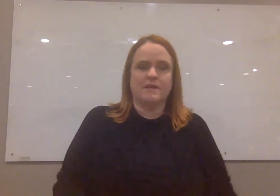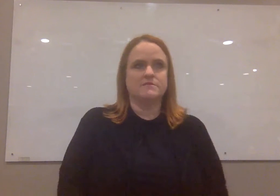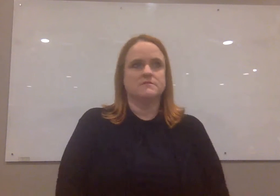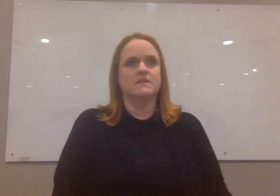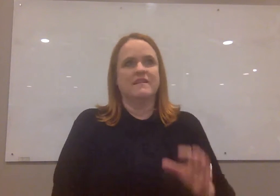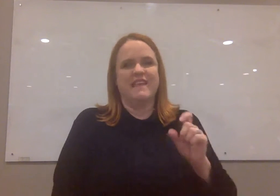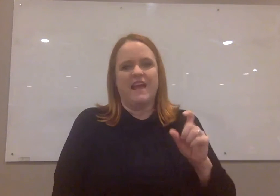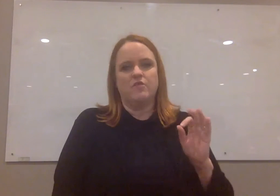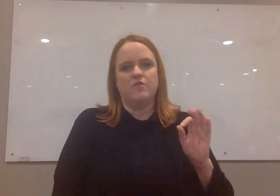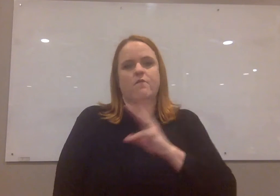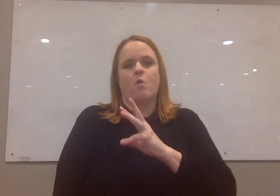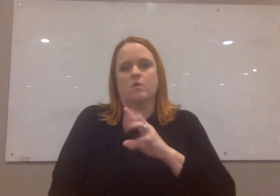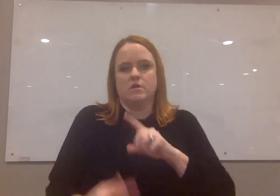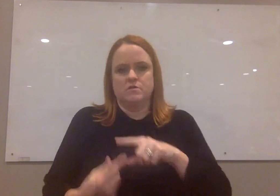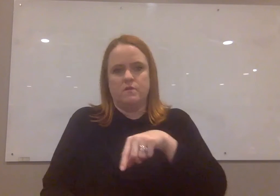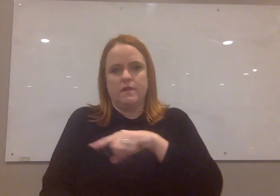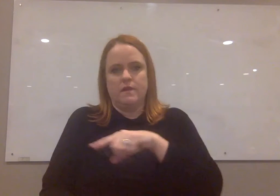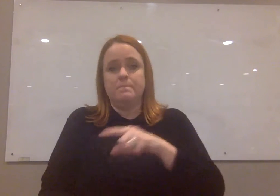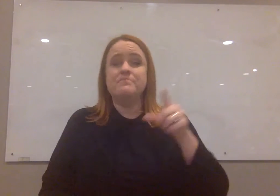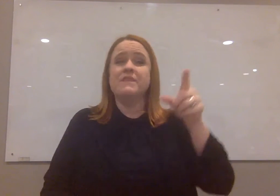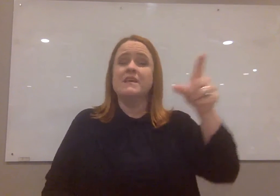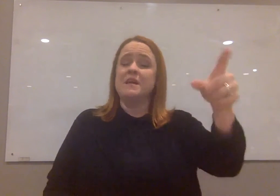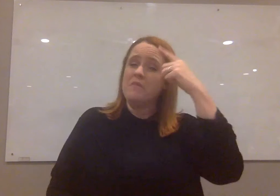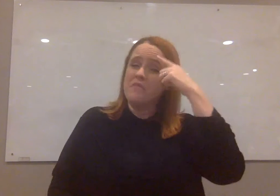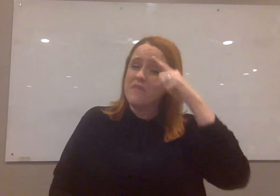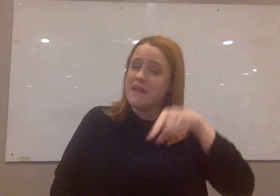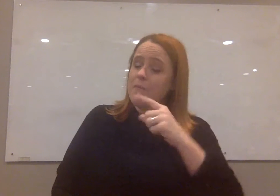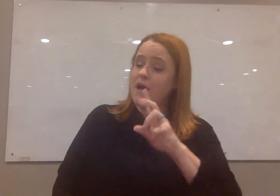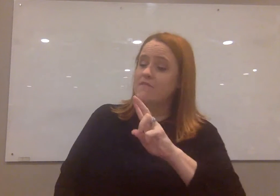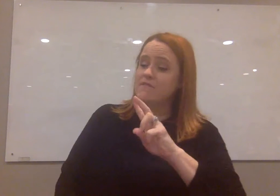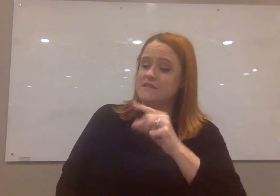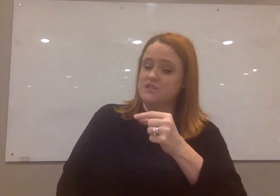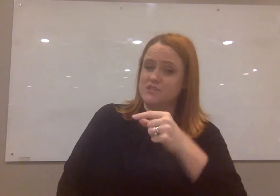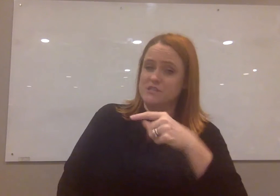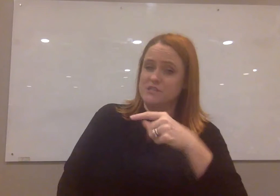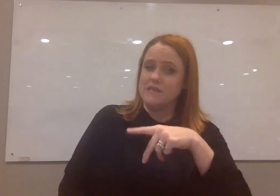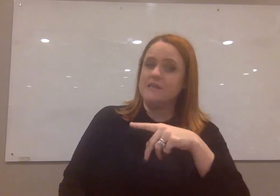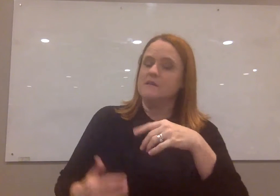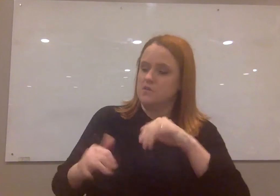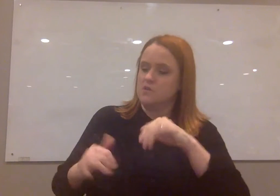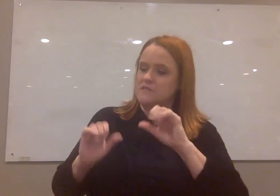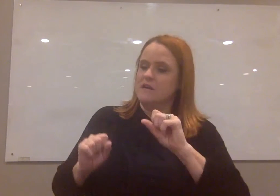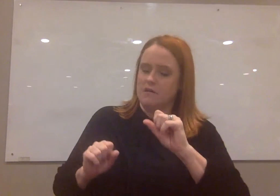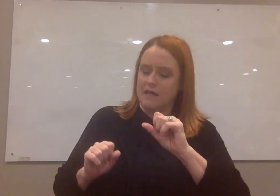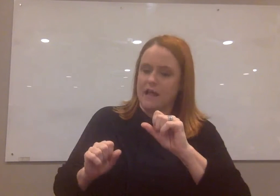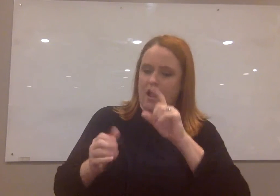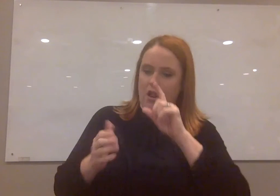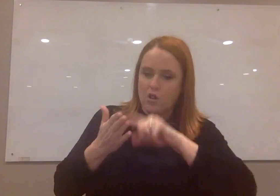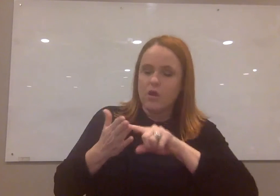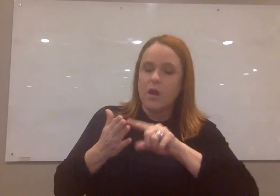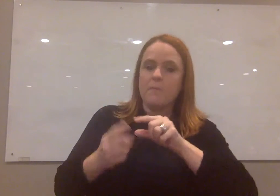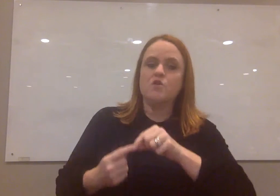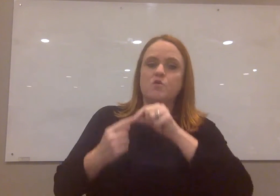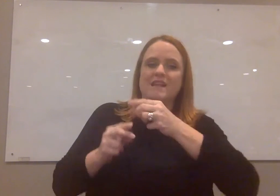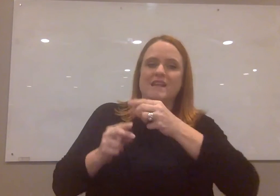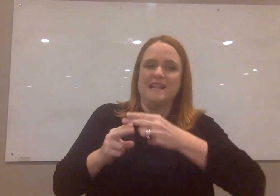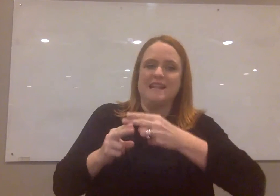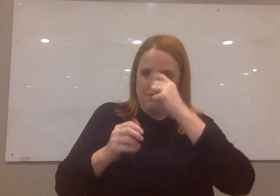But I mean, if you think about BGP, you still can look up a unique name for every machine on the internet, right? So let's